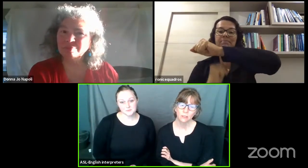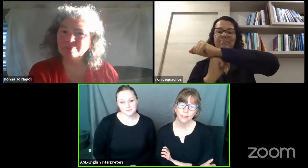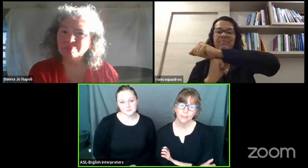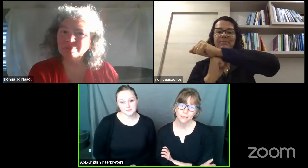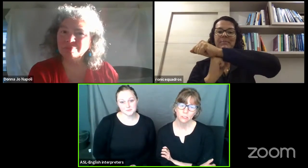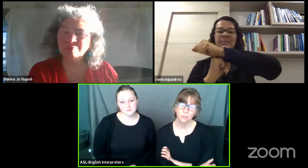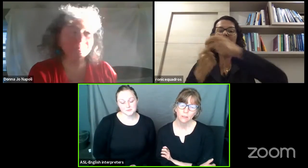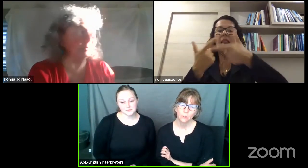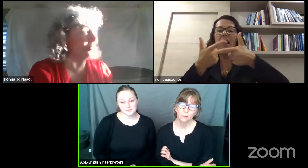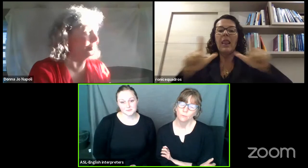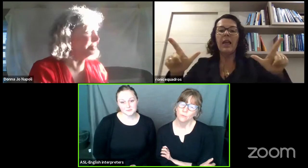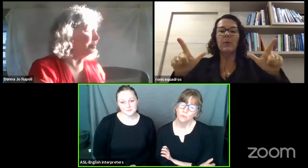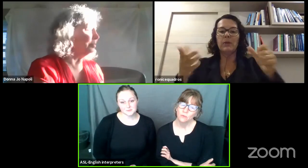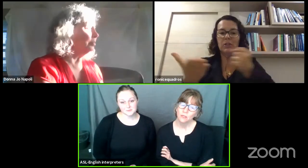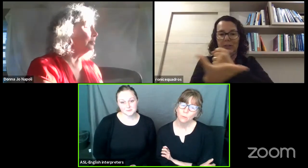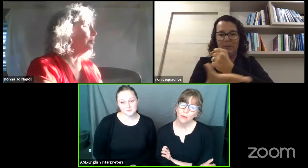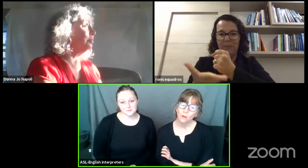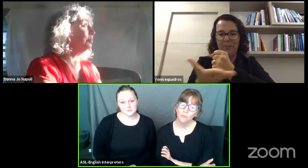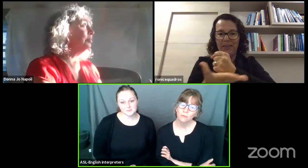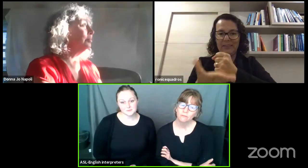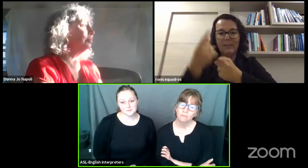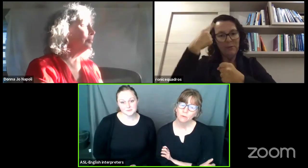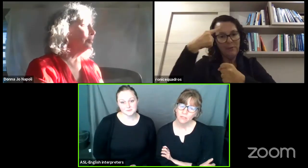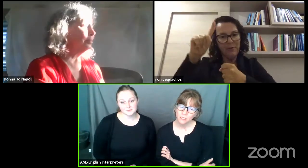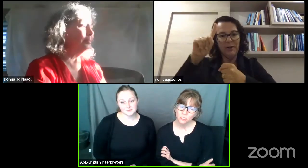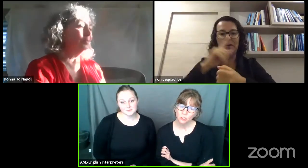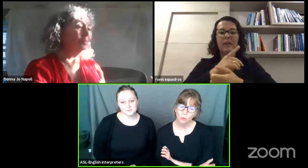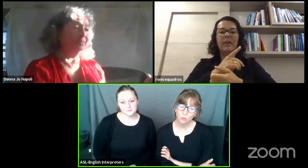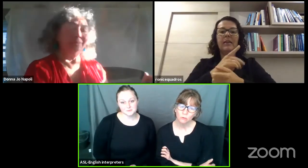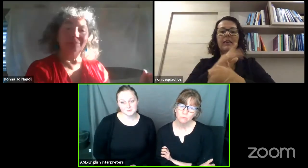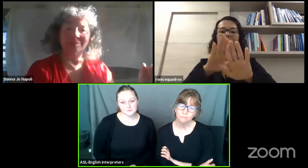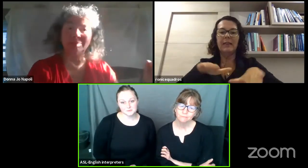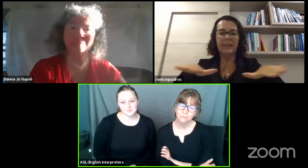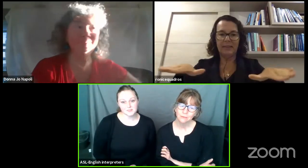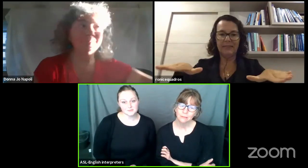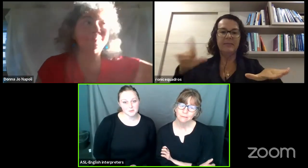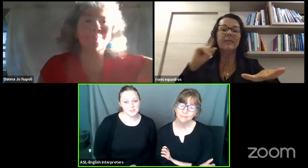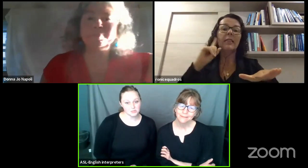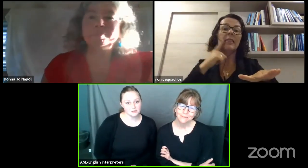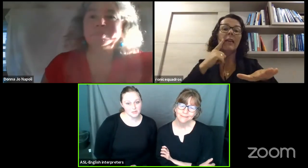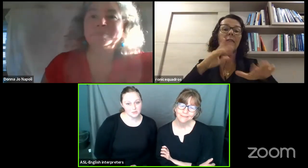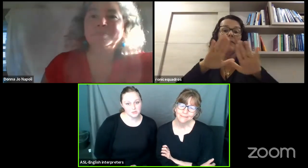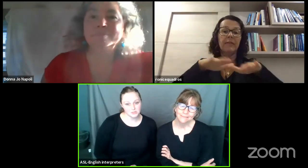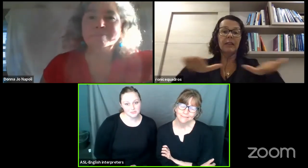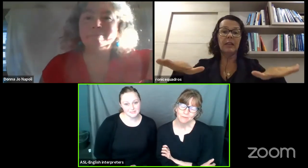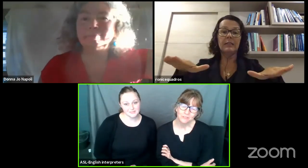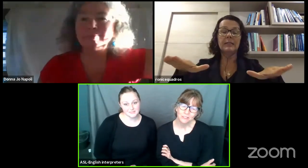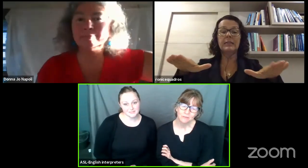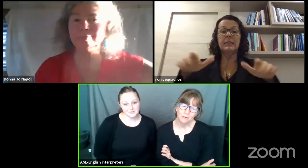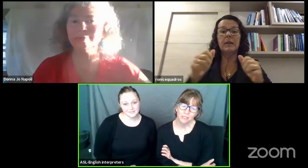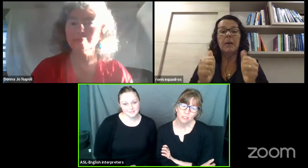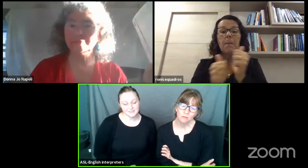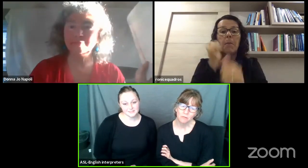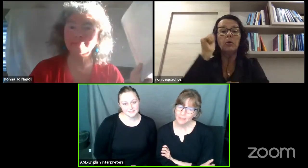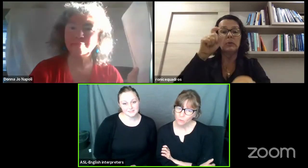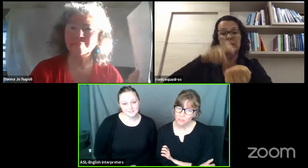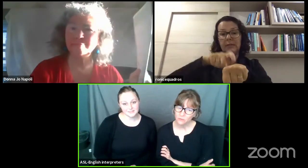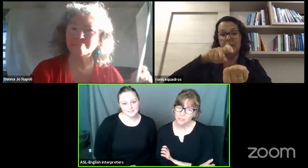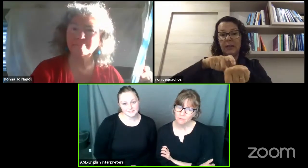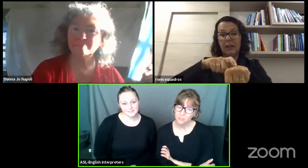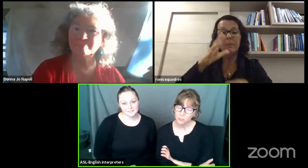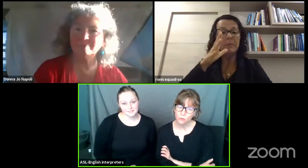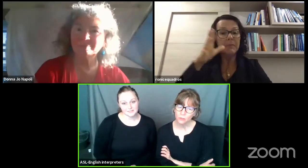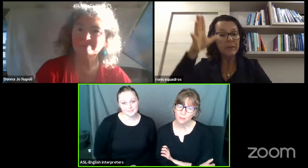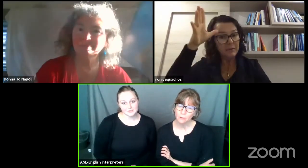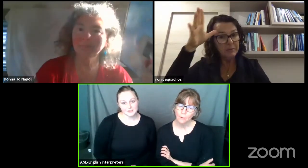such a young age, you think about the foundational just the foundation of language